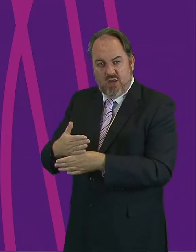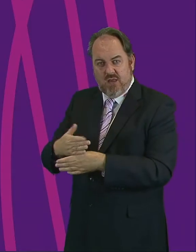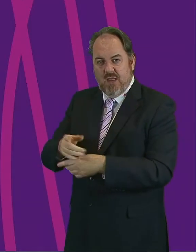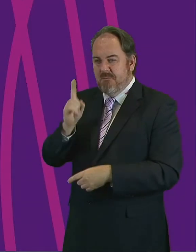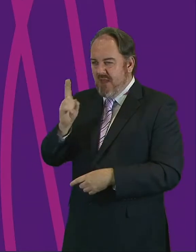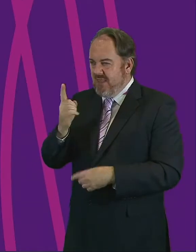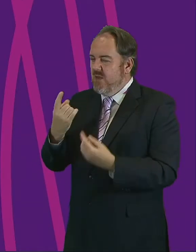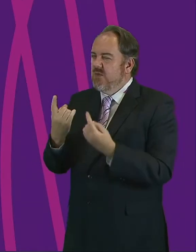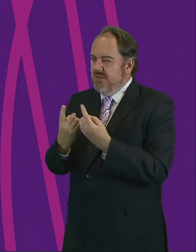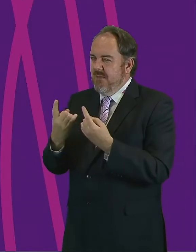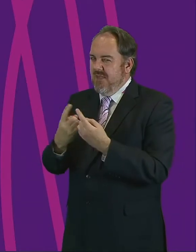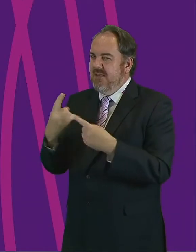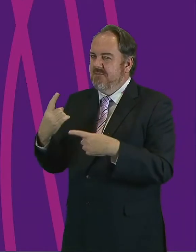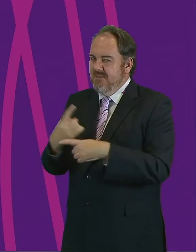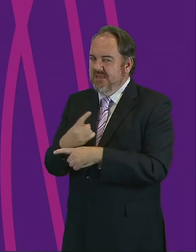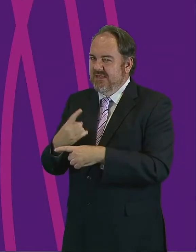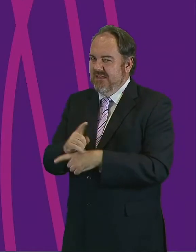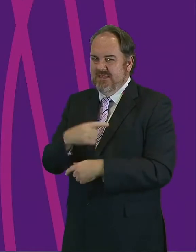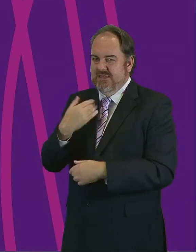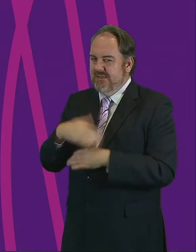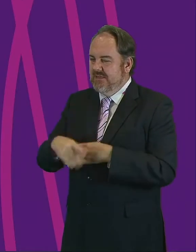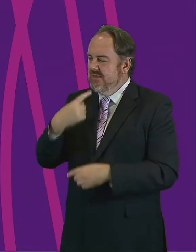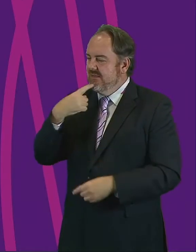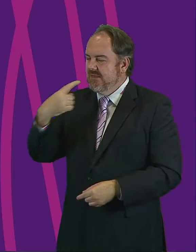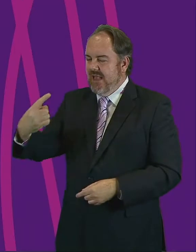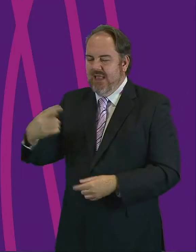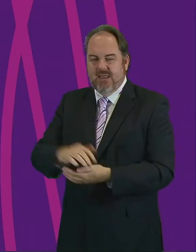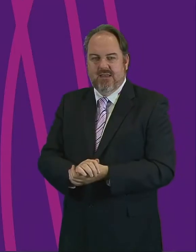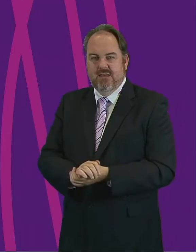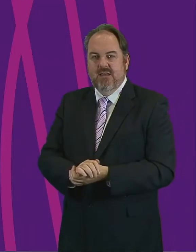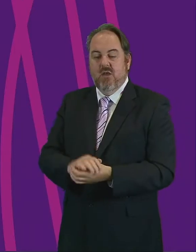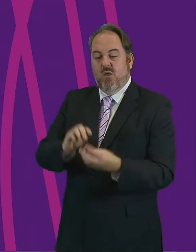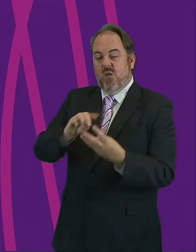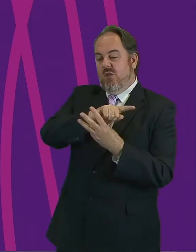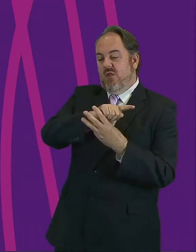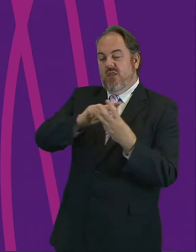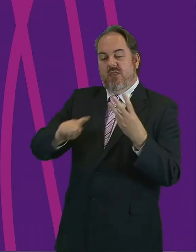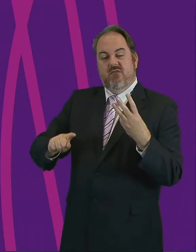concern? Prior to the announcement, the finance ministers from all three devolved nations